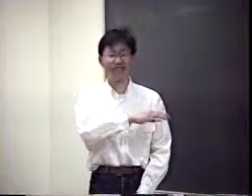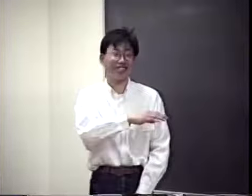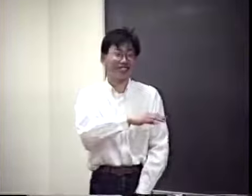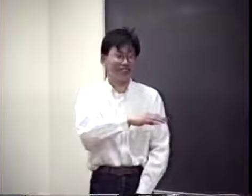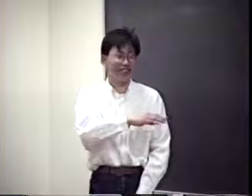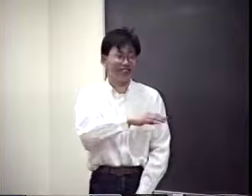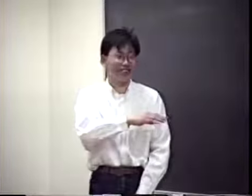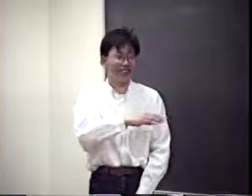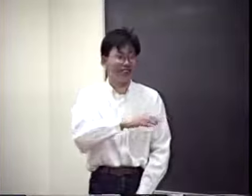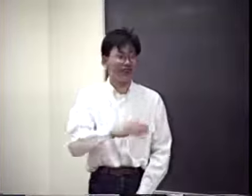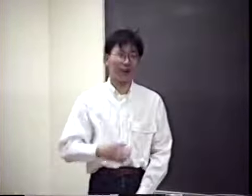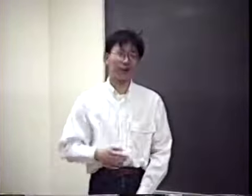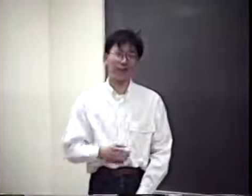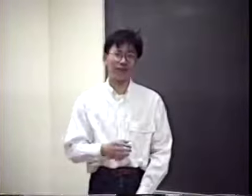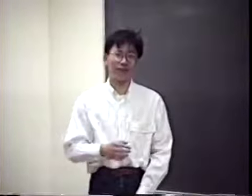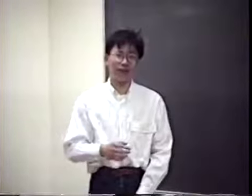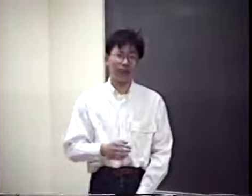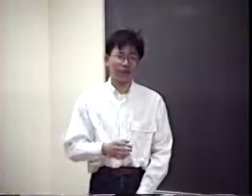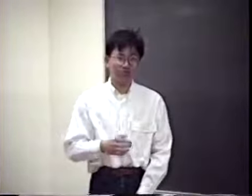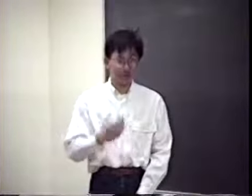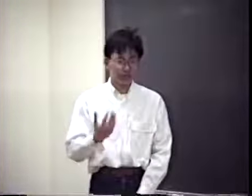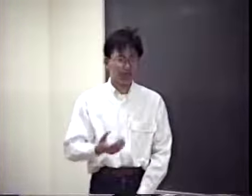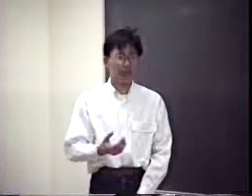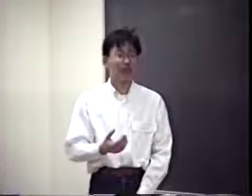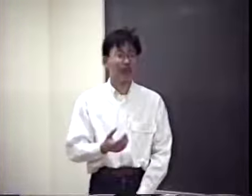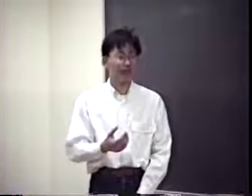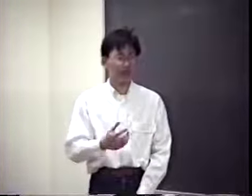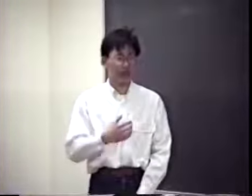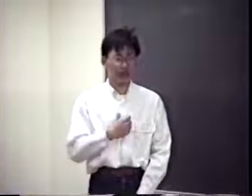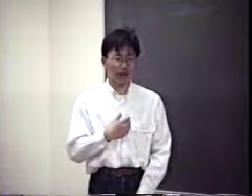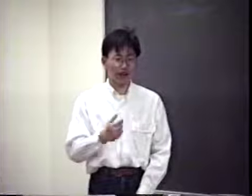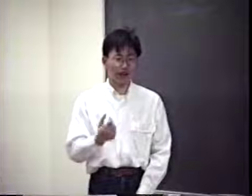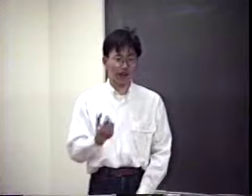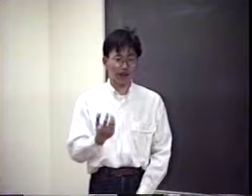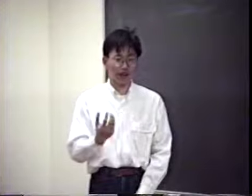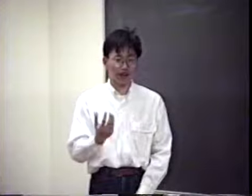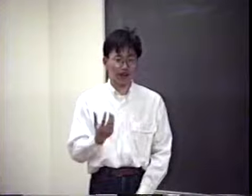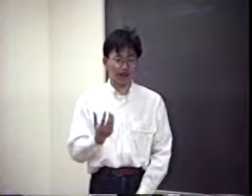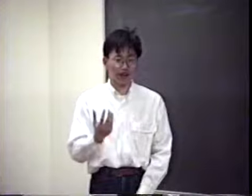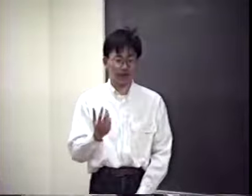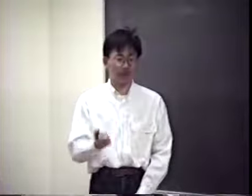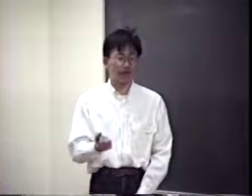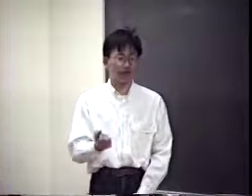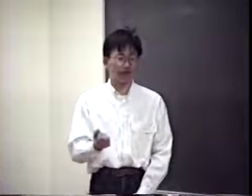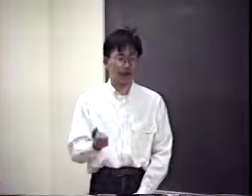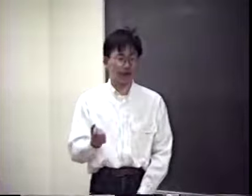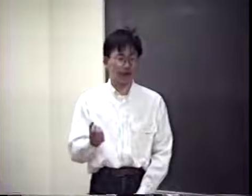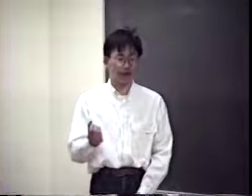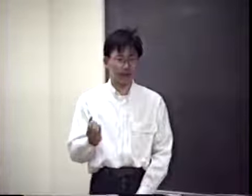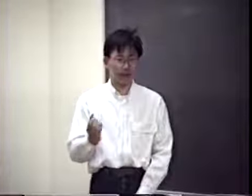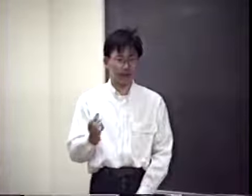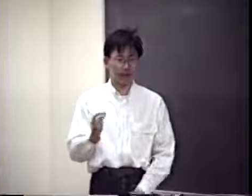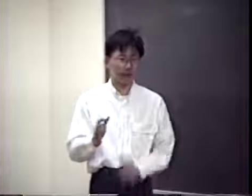years ago, but we share as our the Indian share the